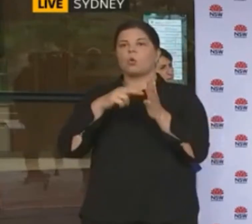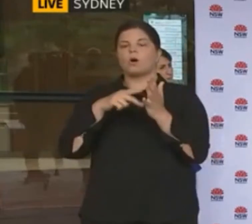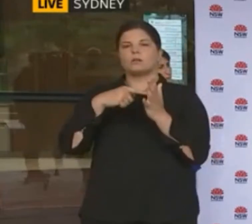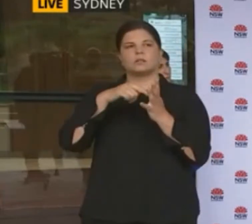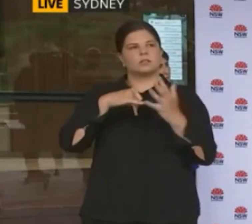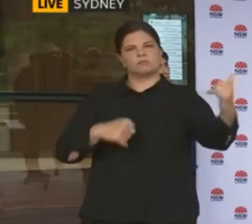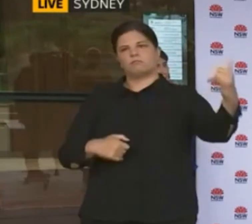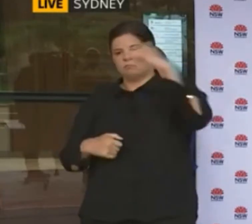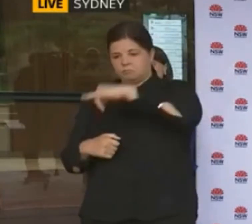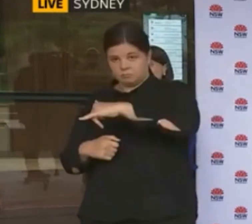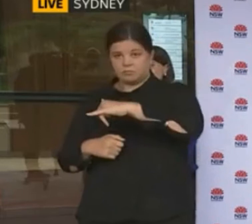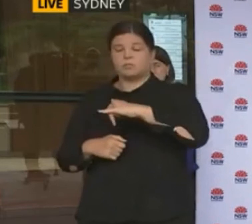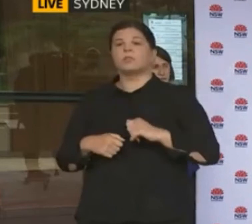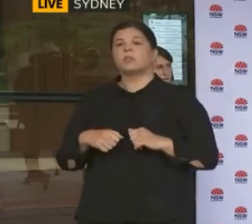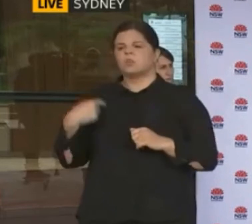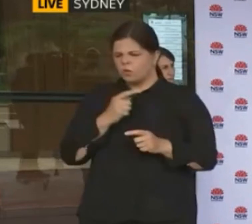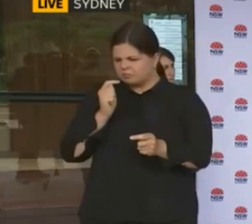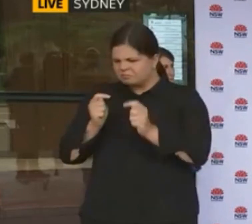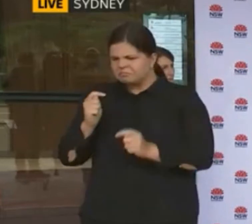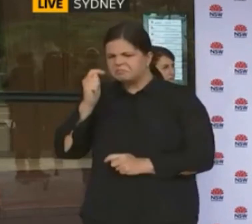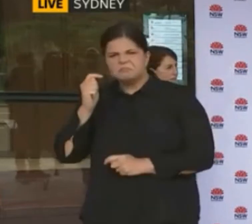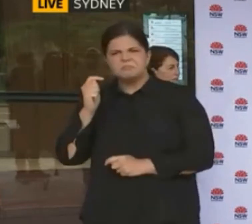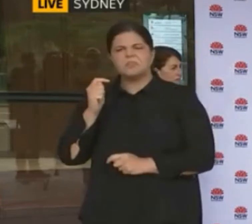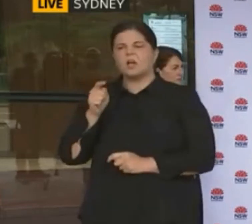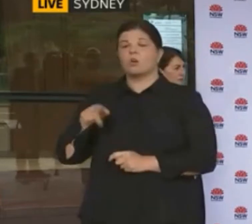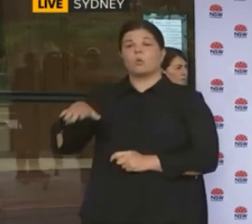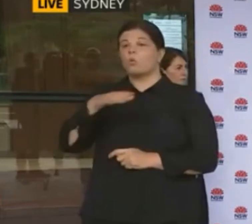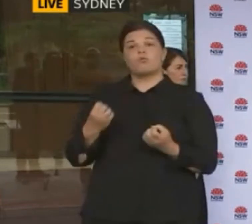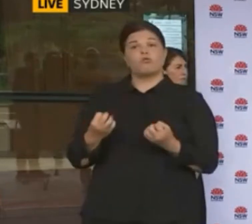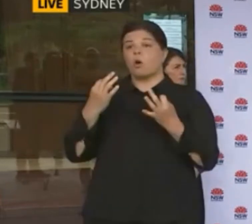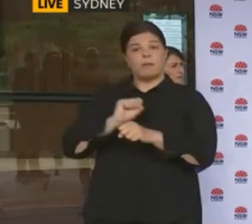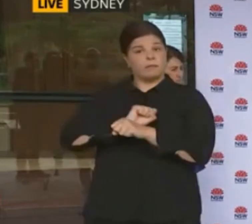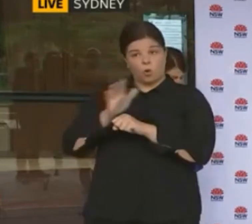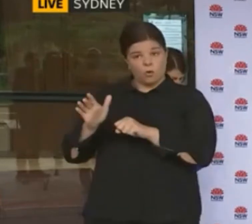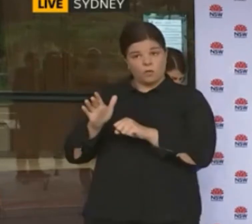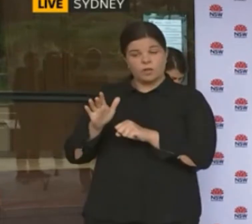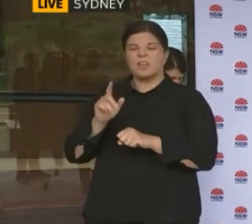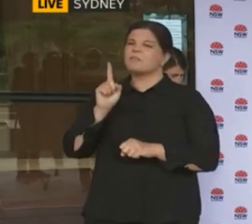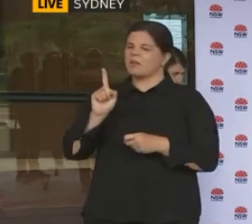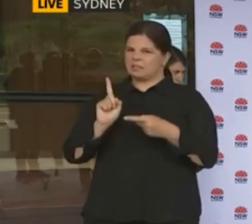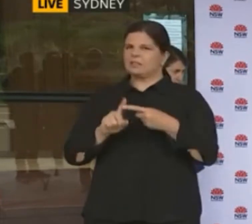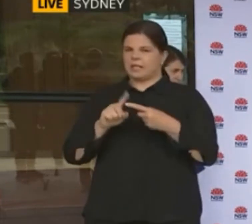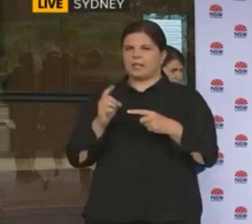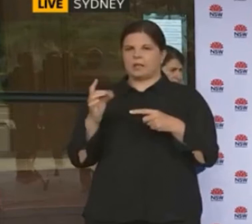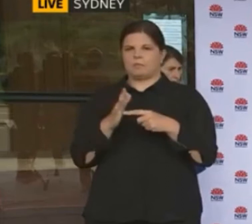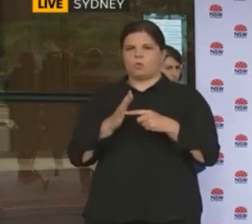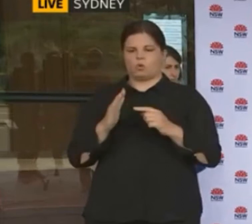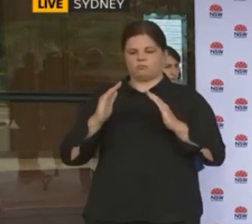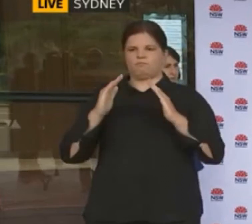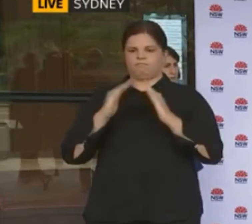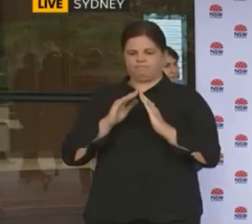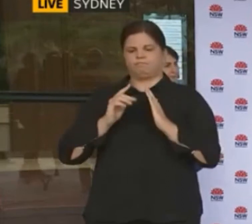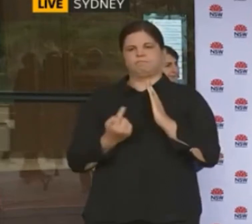passengers and crew on this flight have been negative to date. But as you are aware, we do isolate those close contacts for